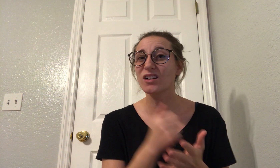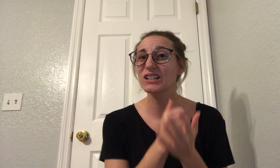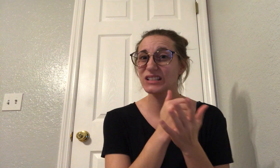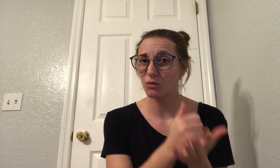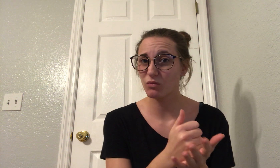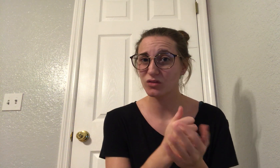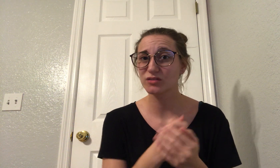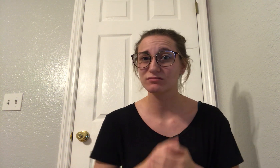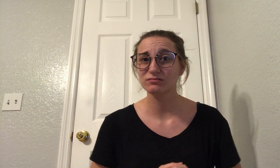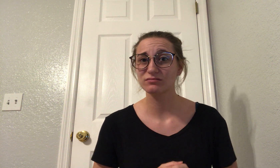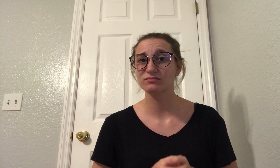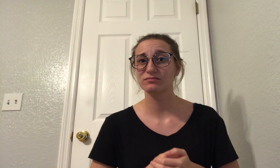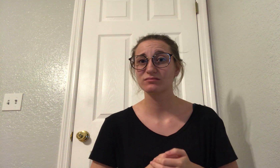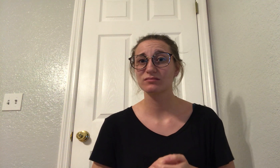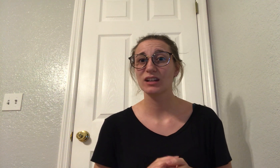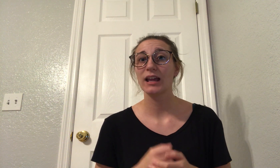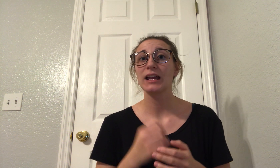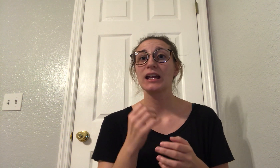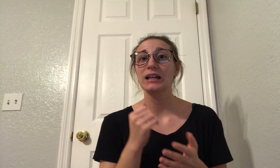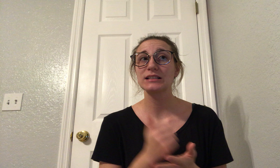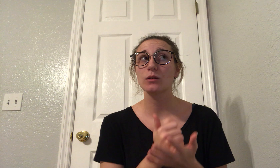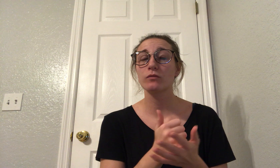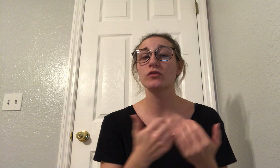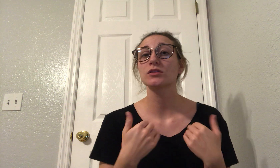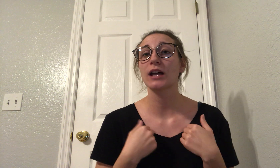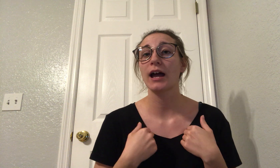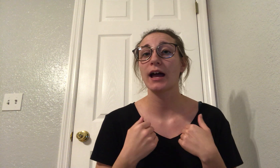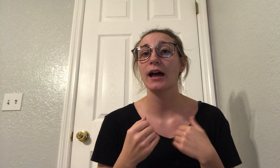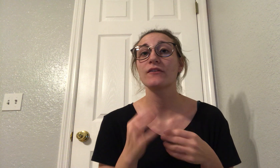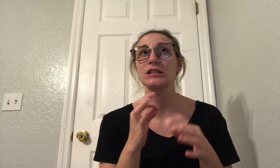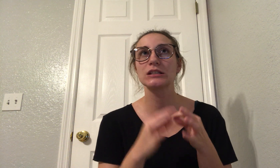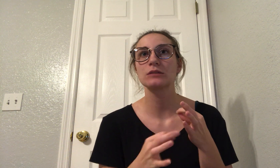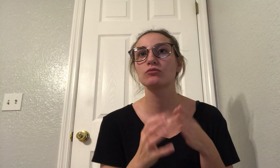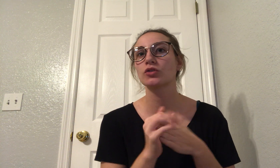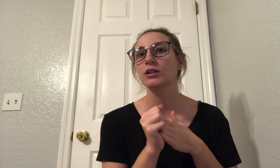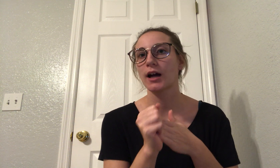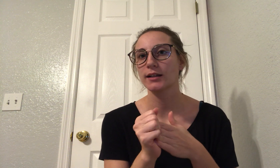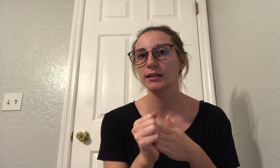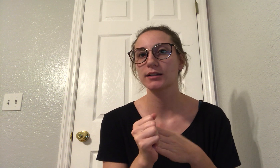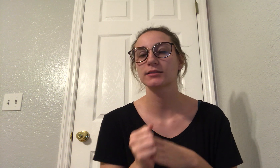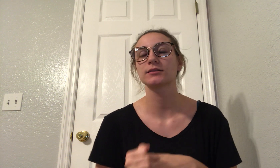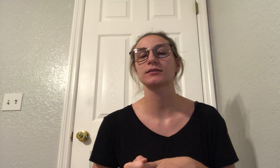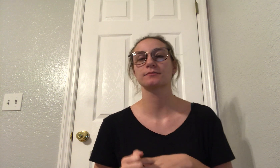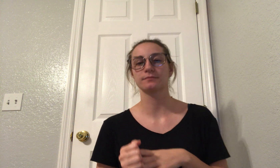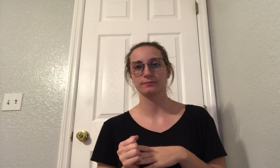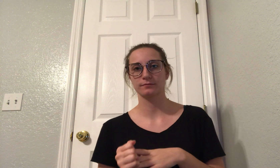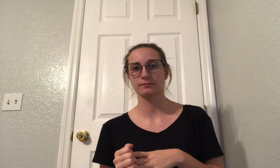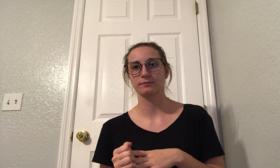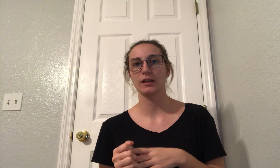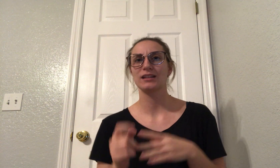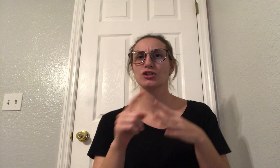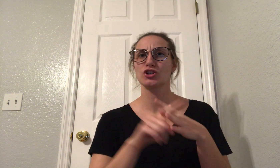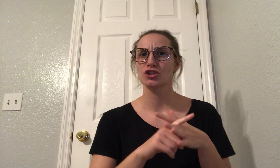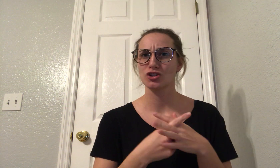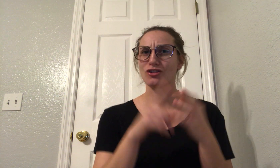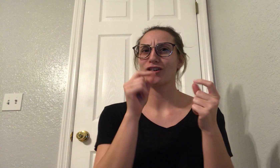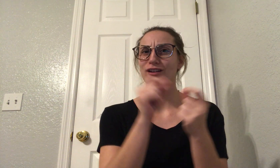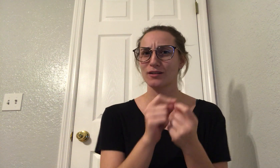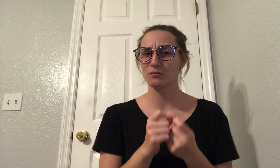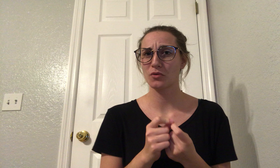have some kind of guidelines. So basically half your body weight in ounces of water per day. That is a starting point. That is just to give you, so many people go, I have